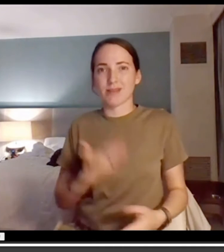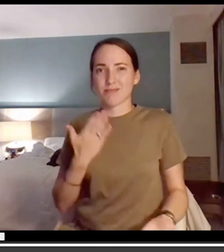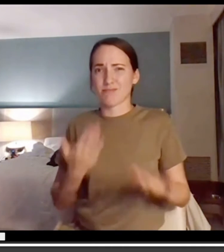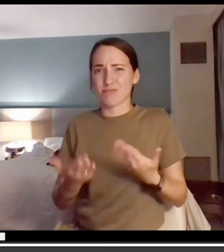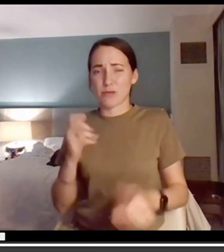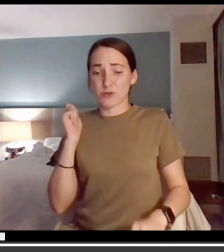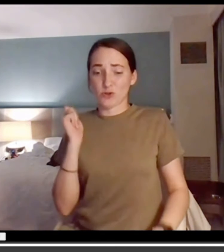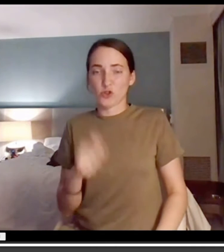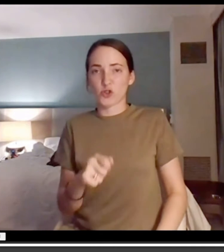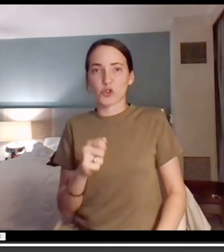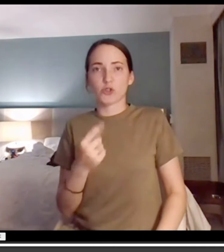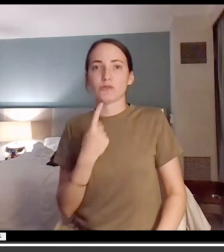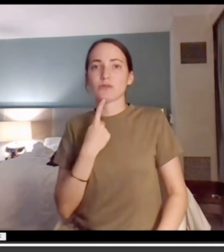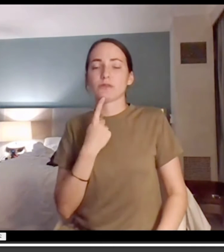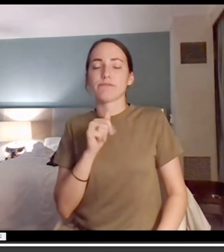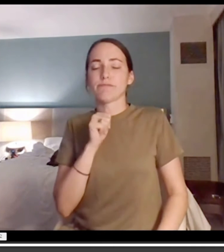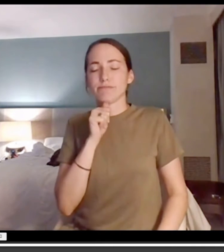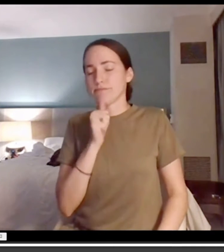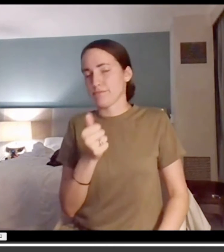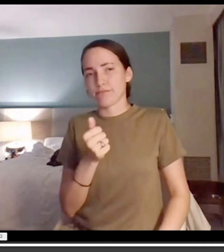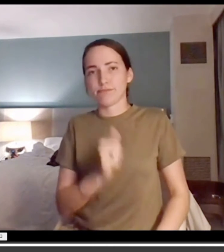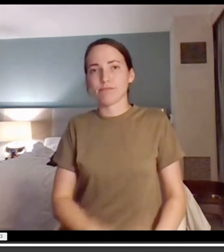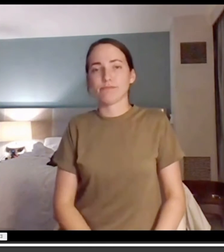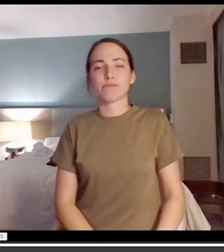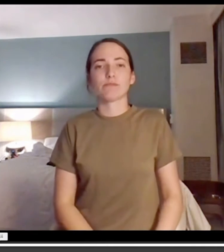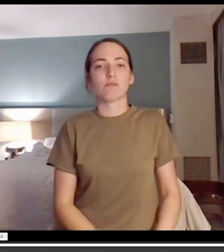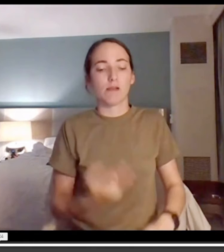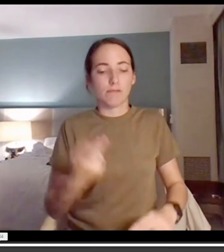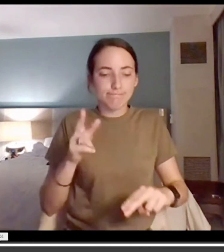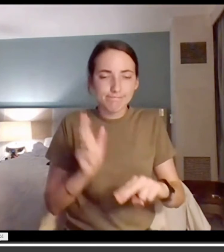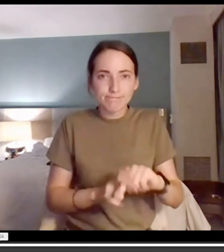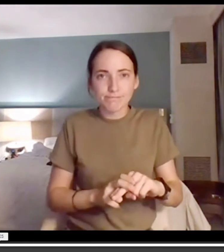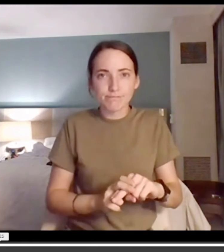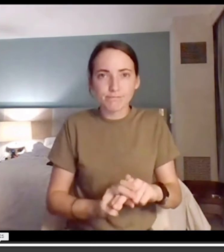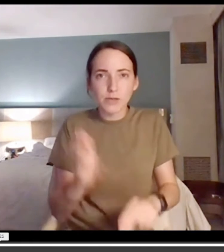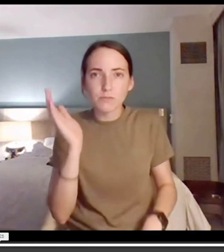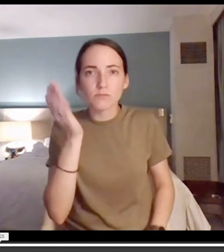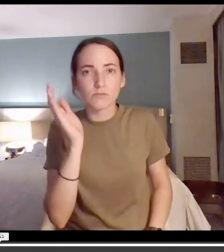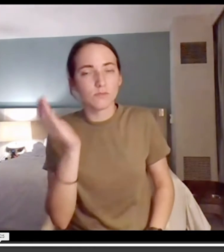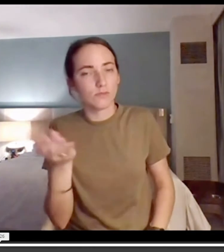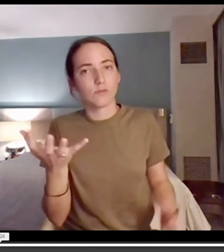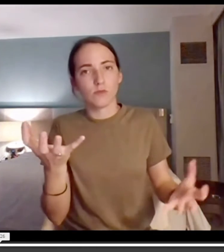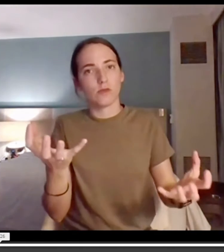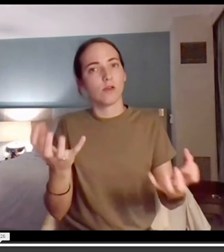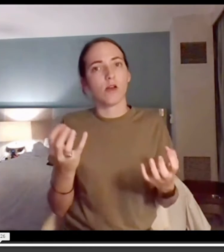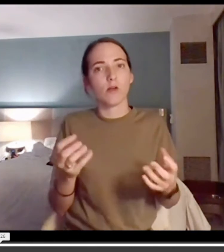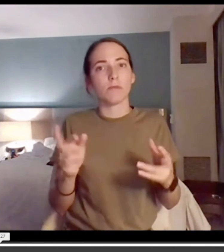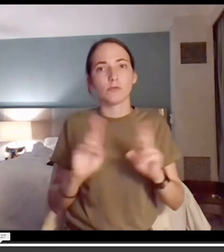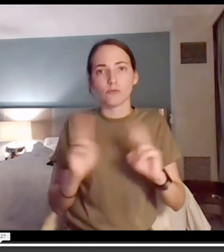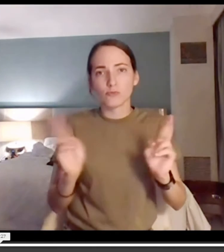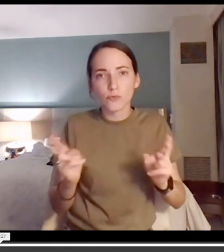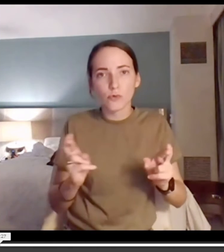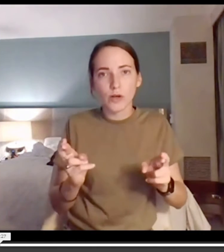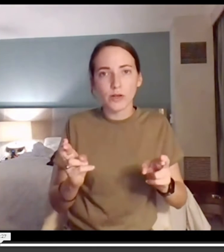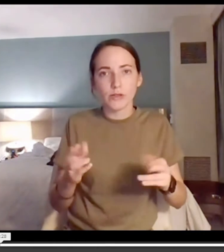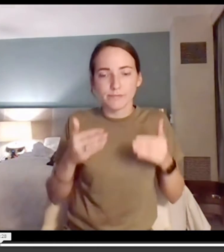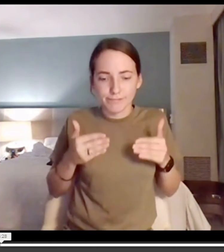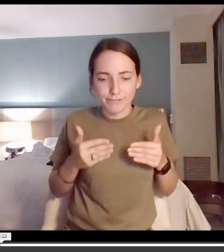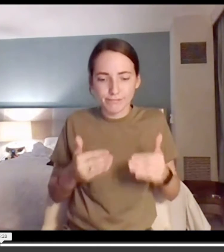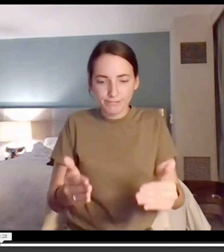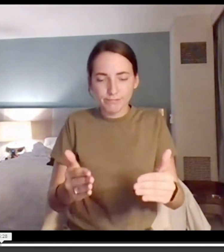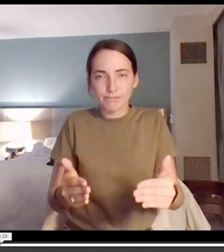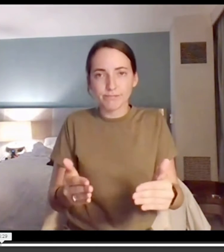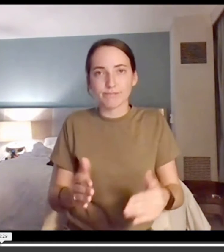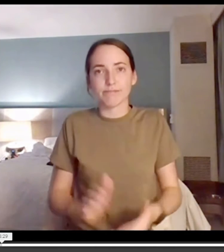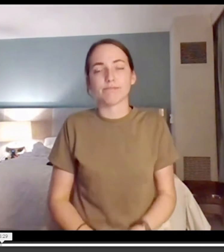So hearings, you want to be really organized. A pre-hearing brief is almost always very, very helpful. These are things that an attorney can